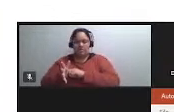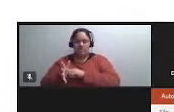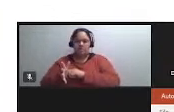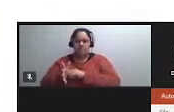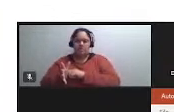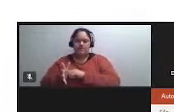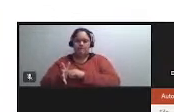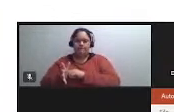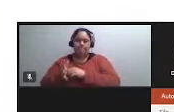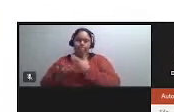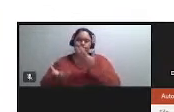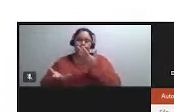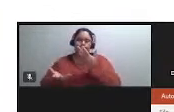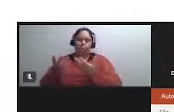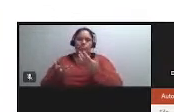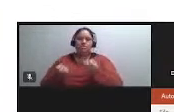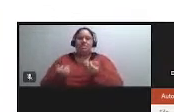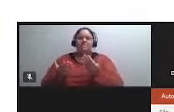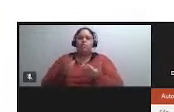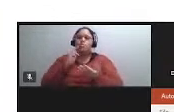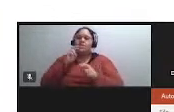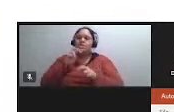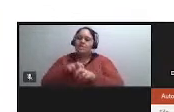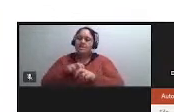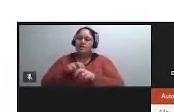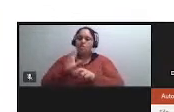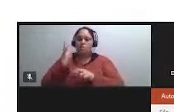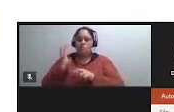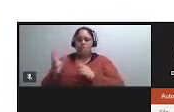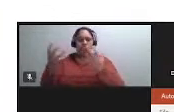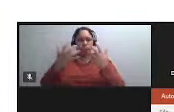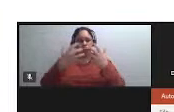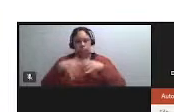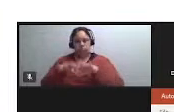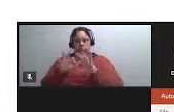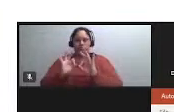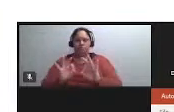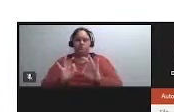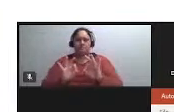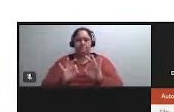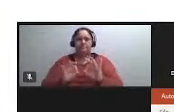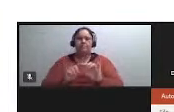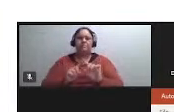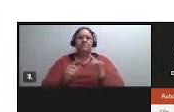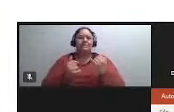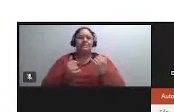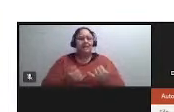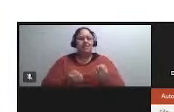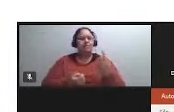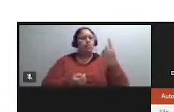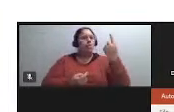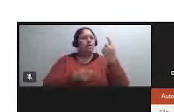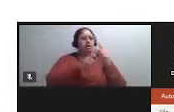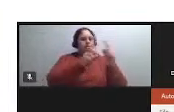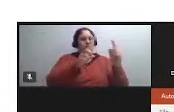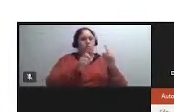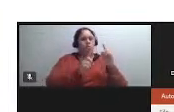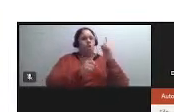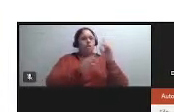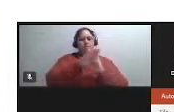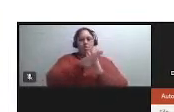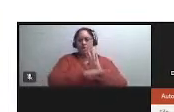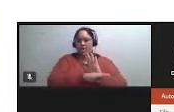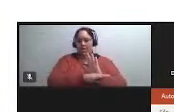that service will be aligned correctly. So Now, if one department, one